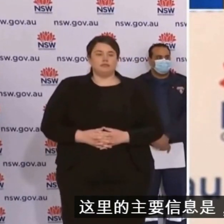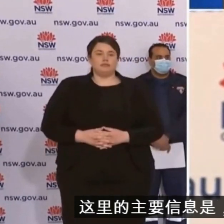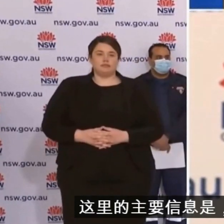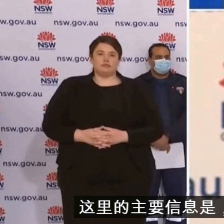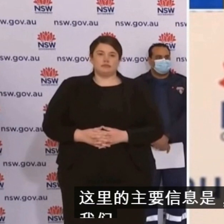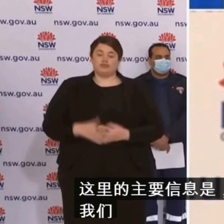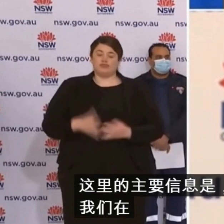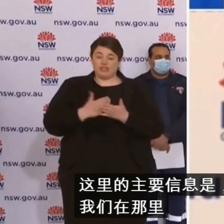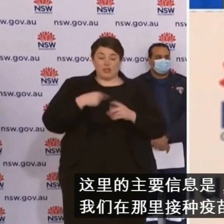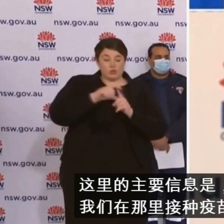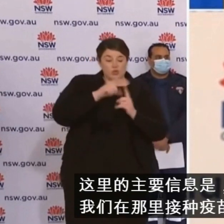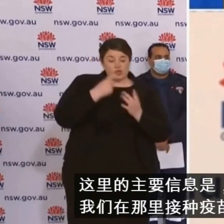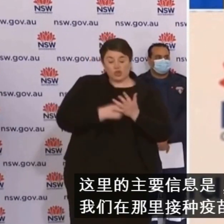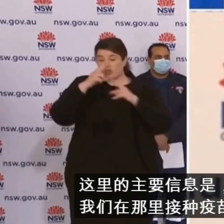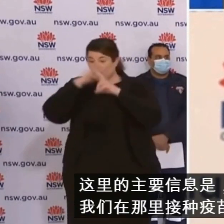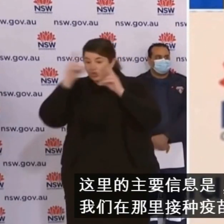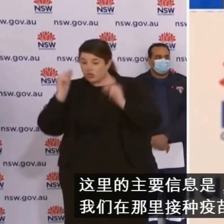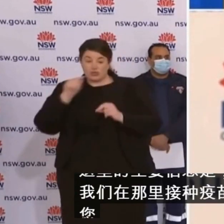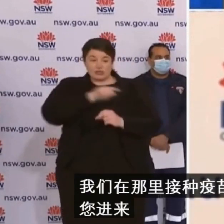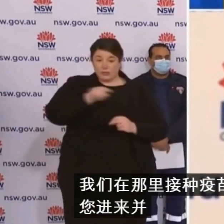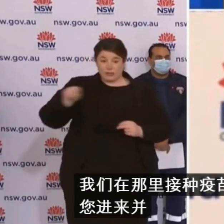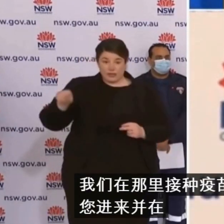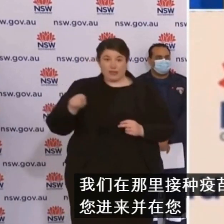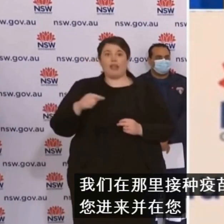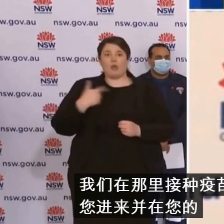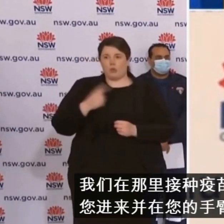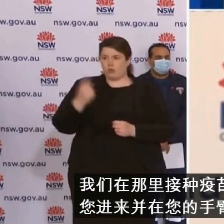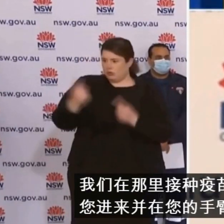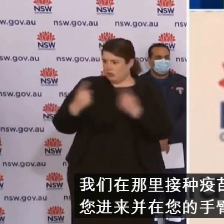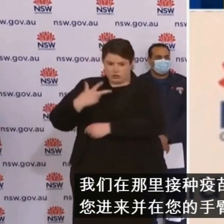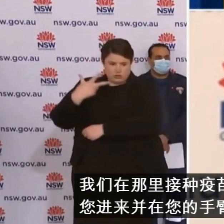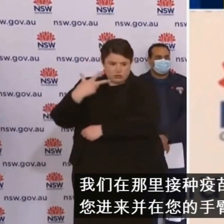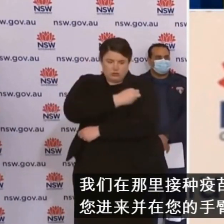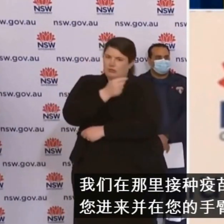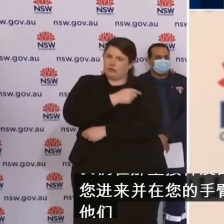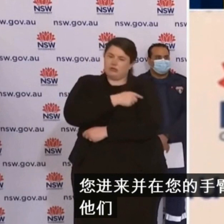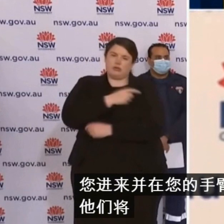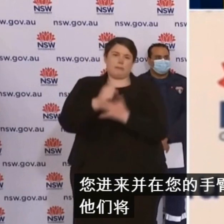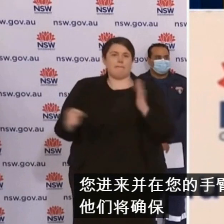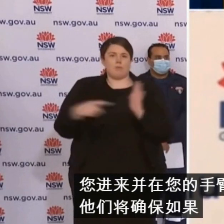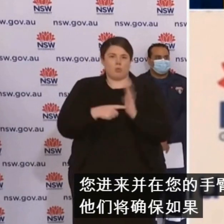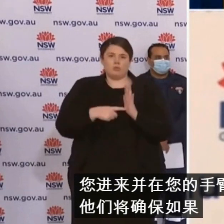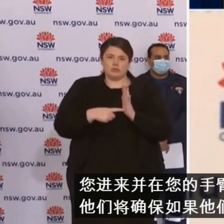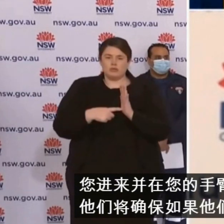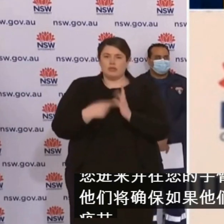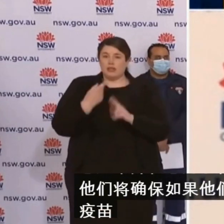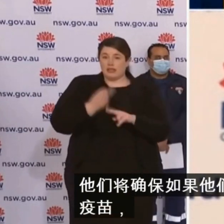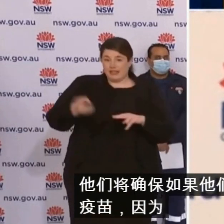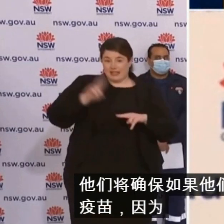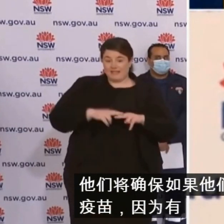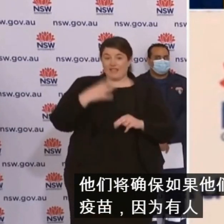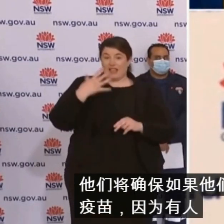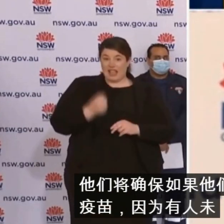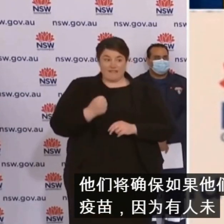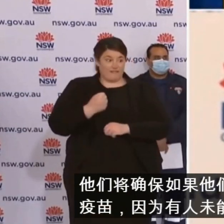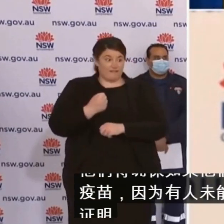frontline staff who are out there vaccinating want you to come in and get a jab in your arm. And they will make sure that if they have a vaccine